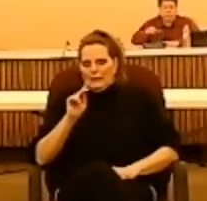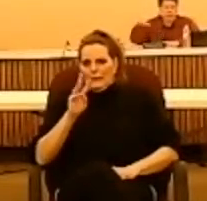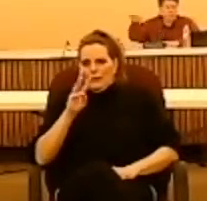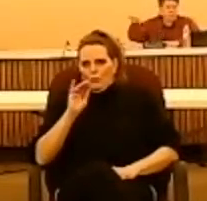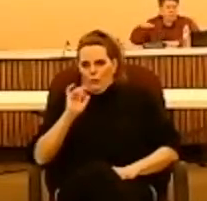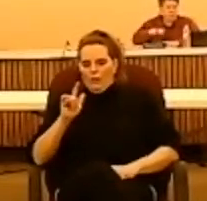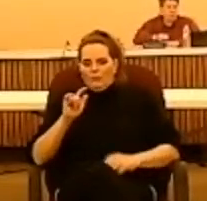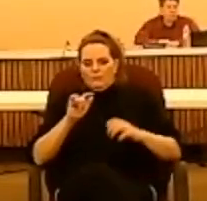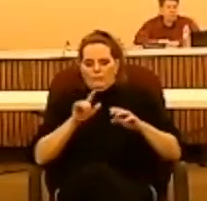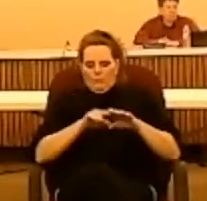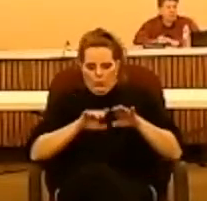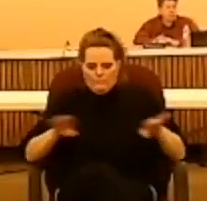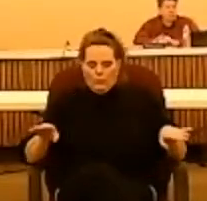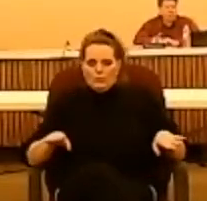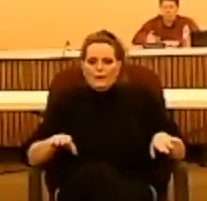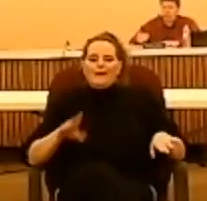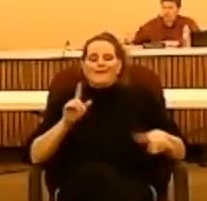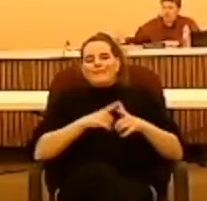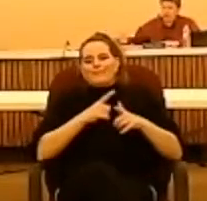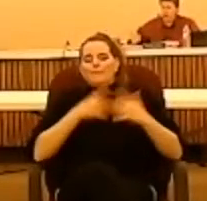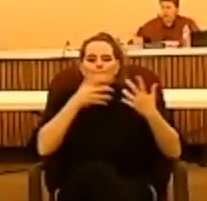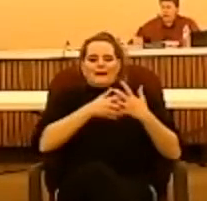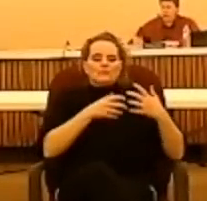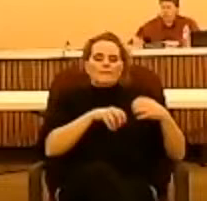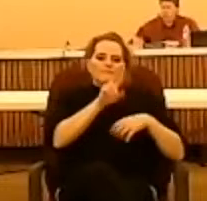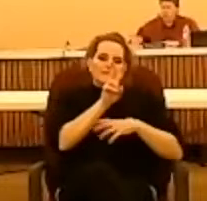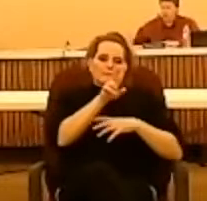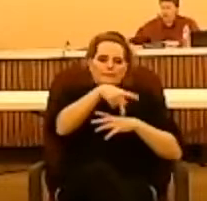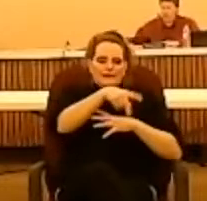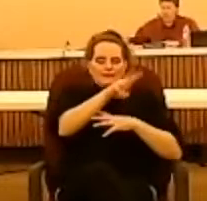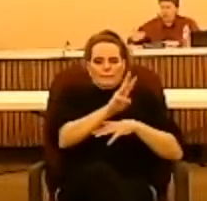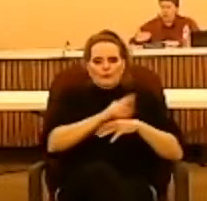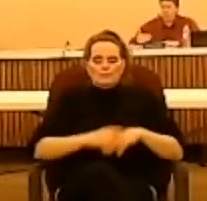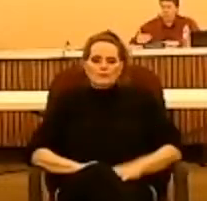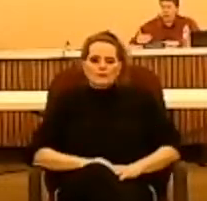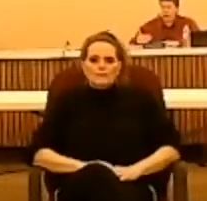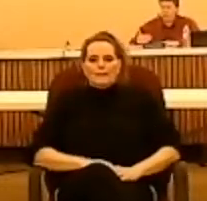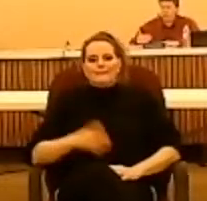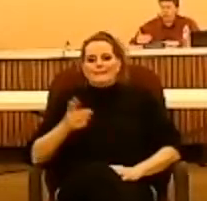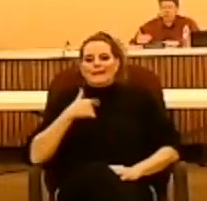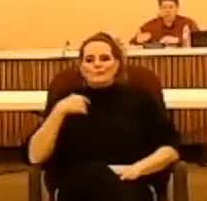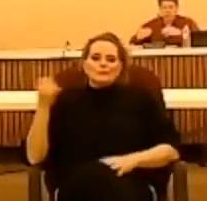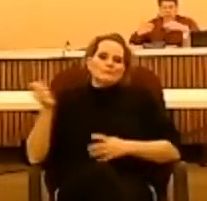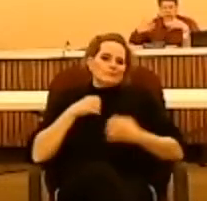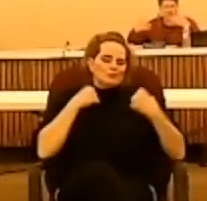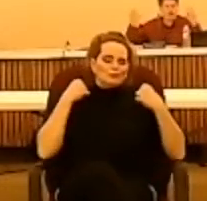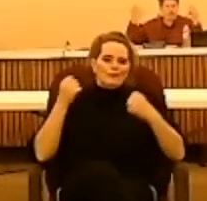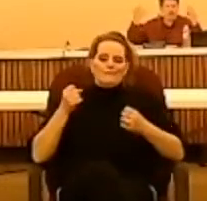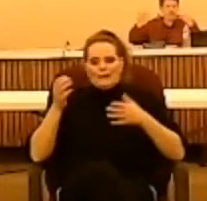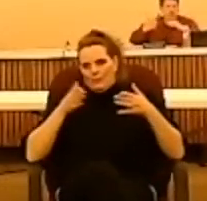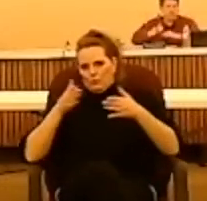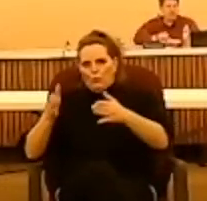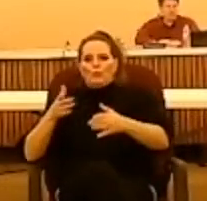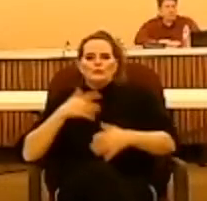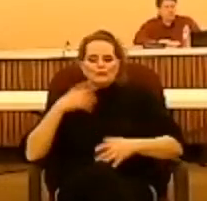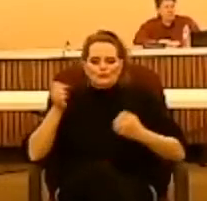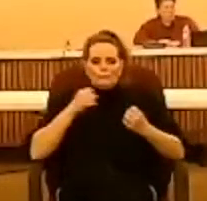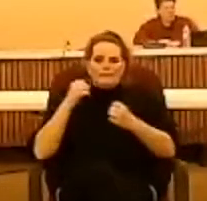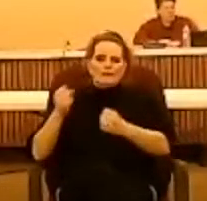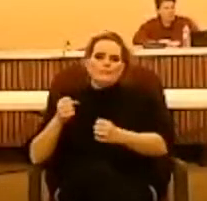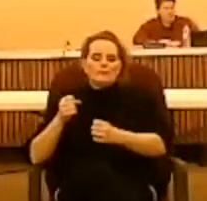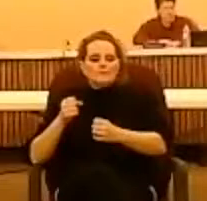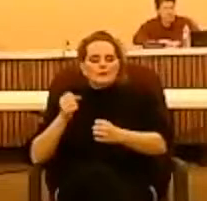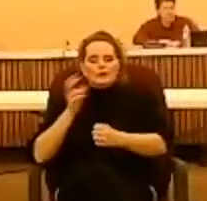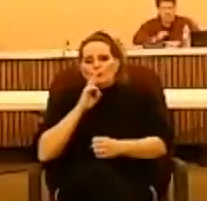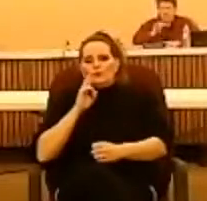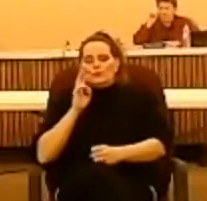also matches the DPW, because when you're pulling into town, as you're coming up Columbus Drive, these are going to be the first two buildings you see. So